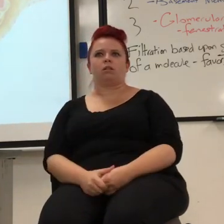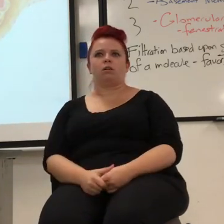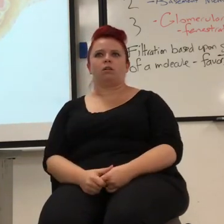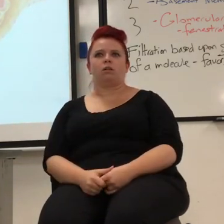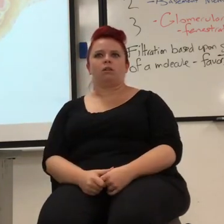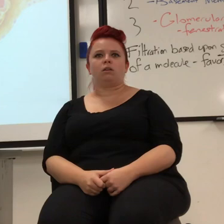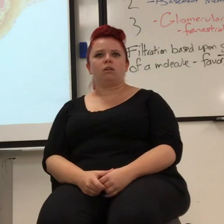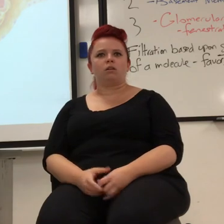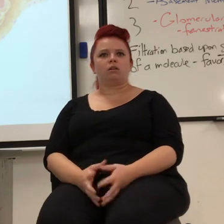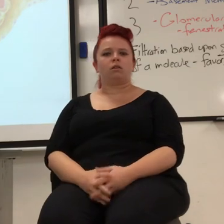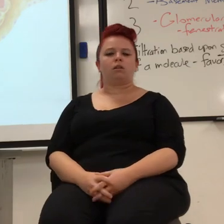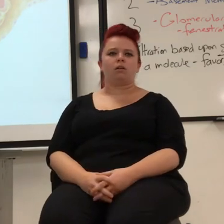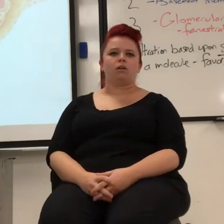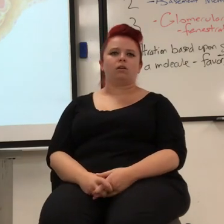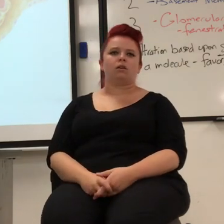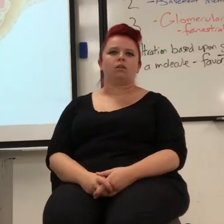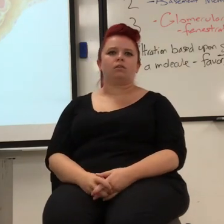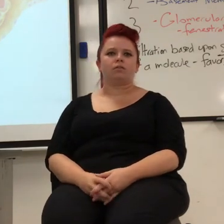Let's